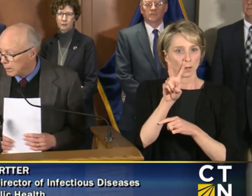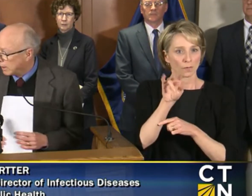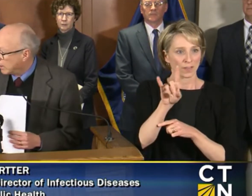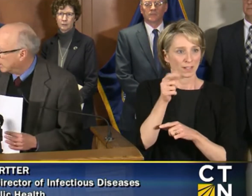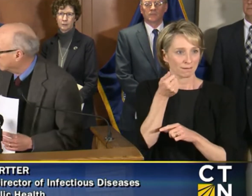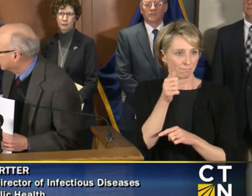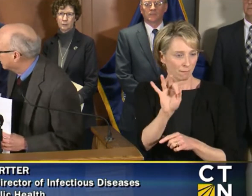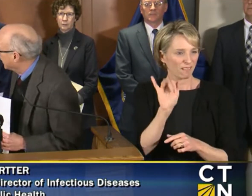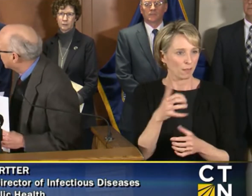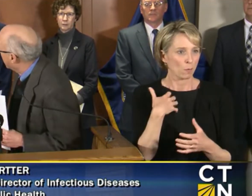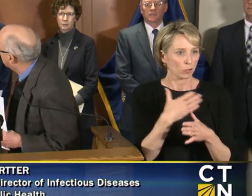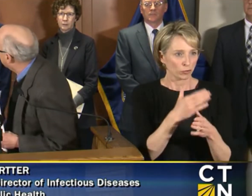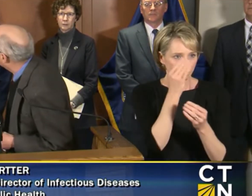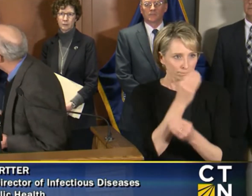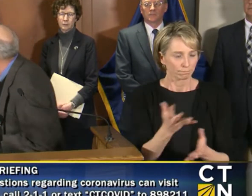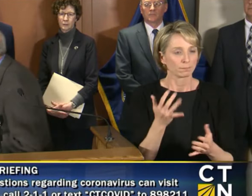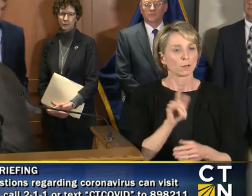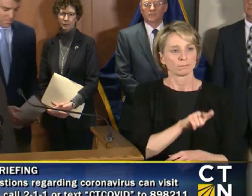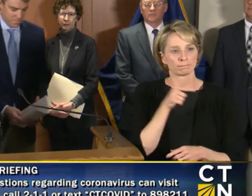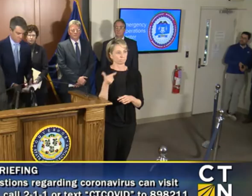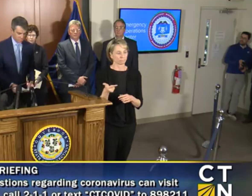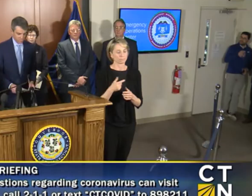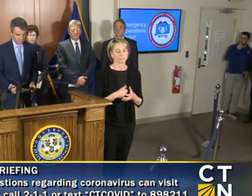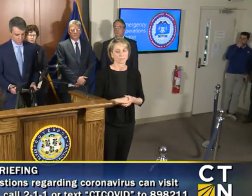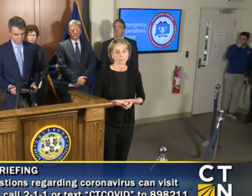to the next update.